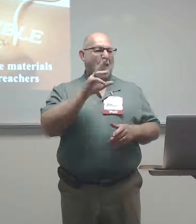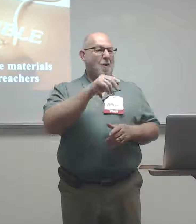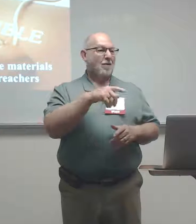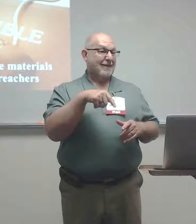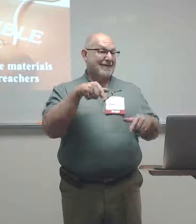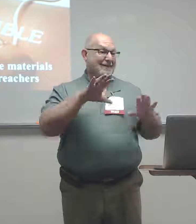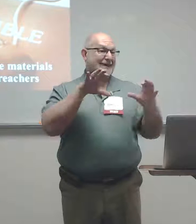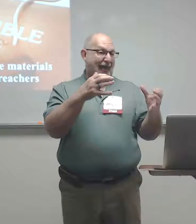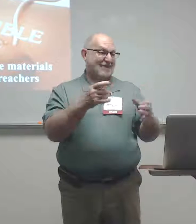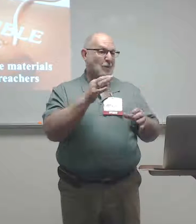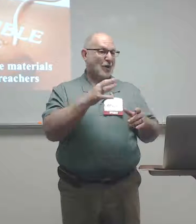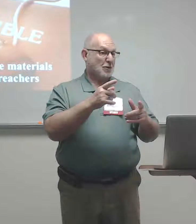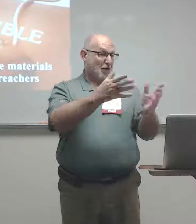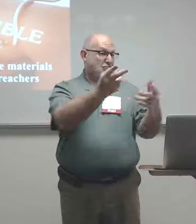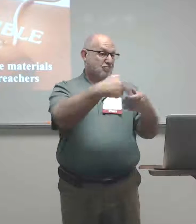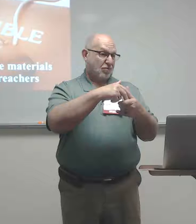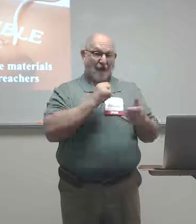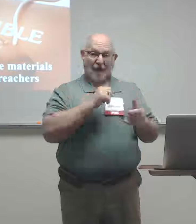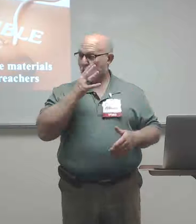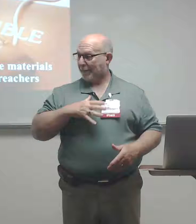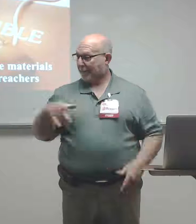Oh, this is class for preacher, but